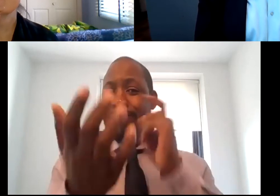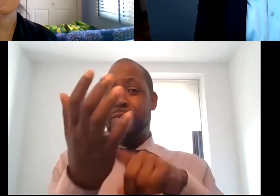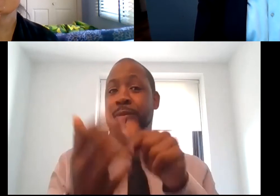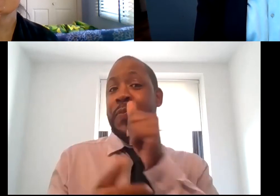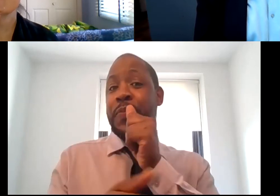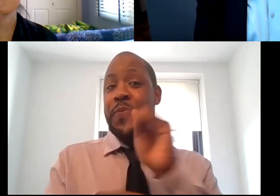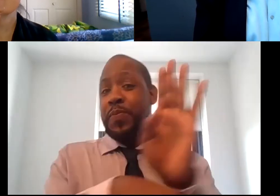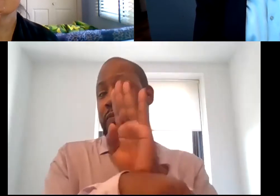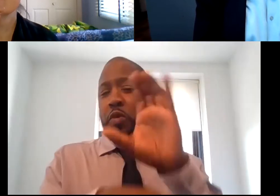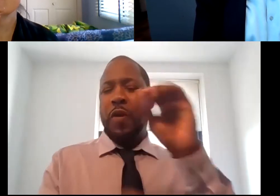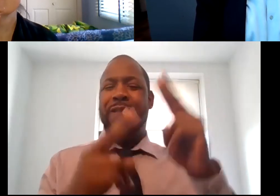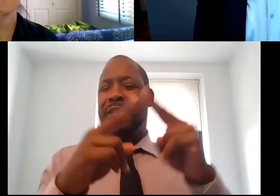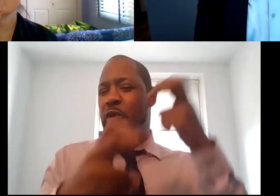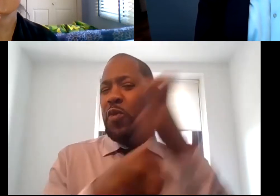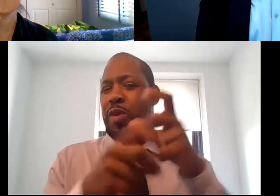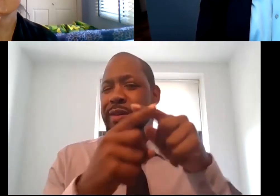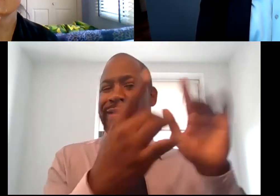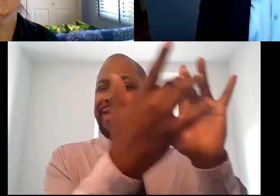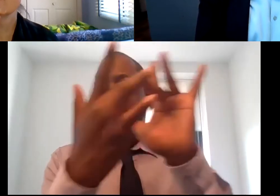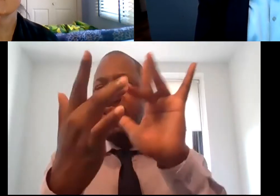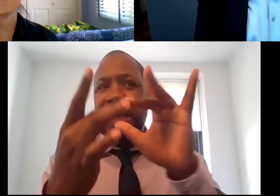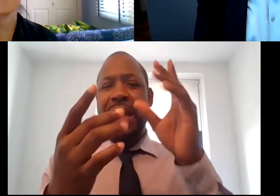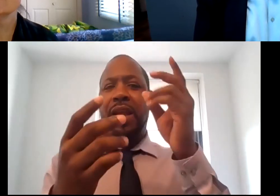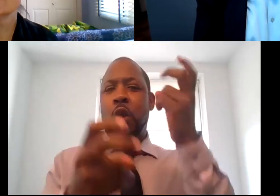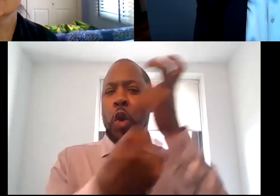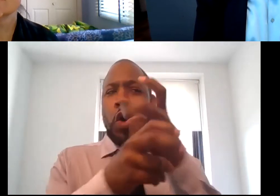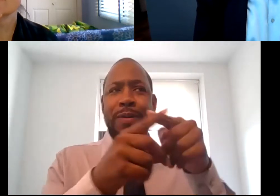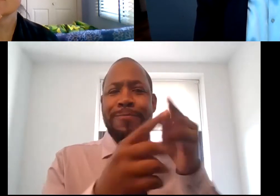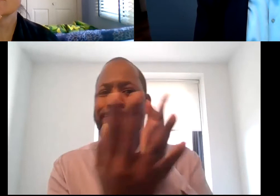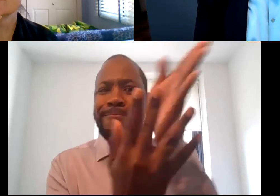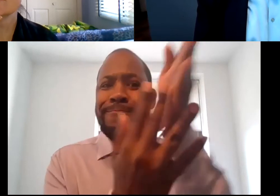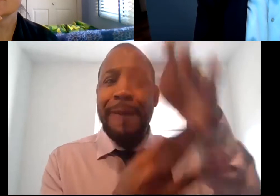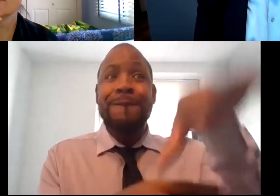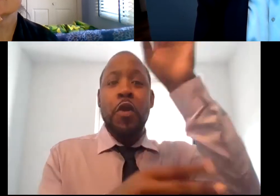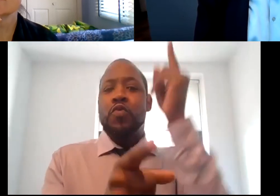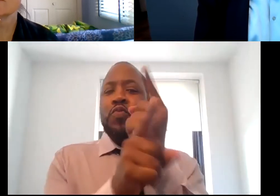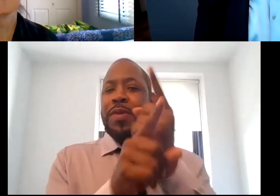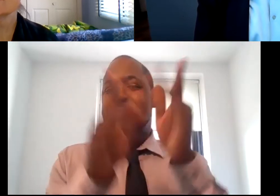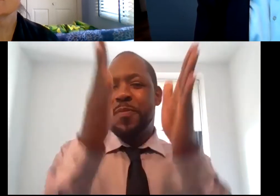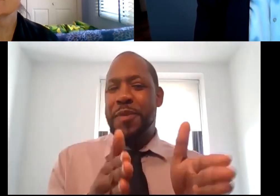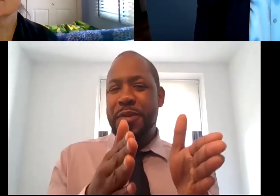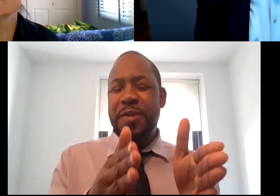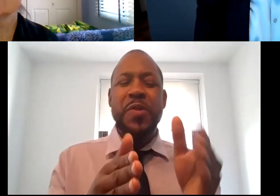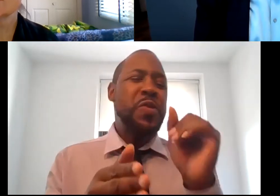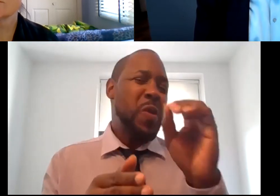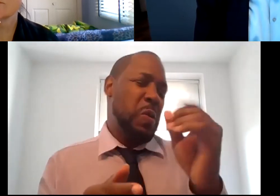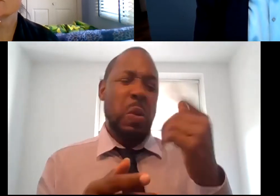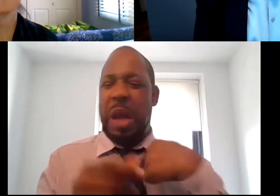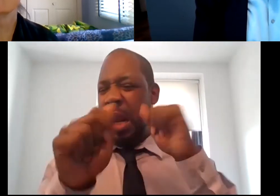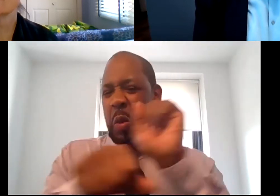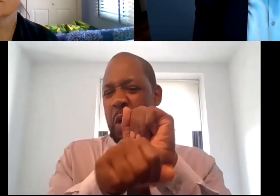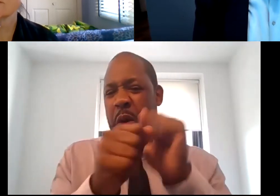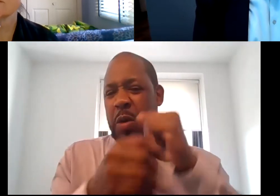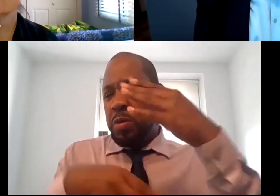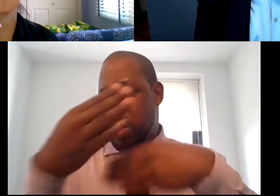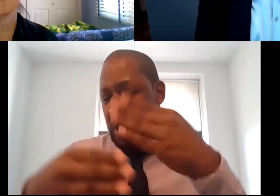think I would like to find out, you know, there's a lot of private industries, you know, they're hard to contact. It's hard to get their email. It's hard, you know, get to the right